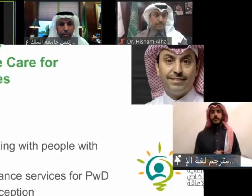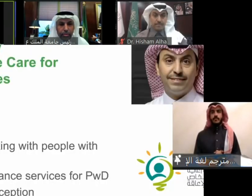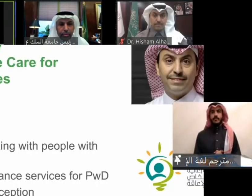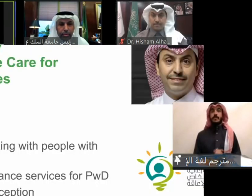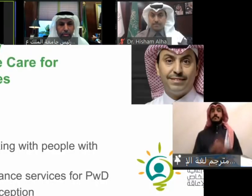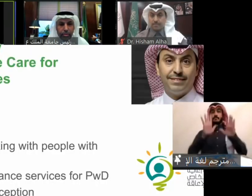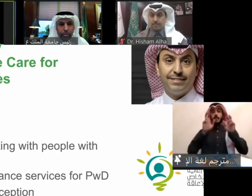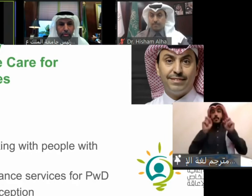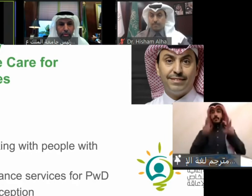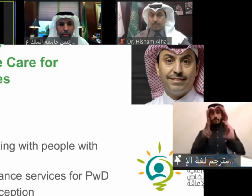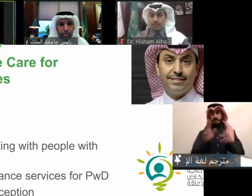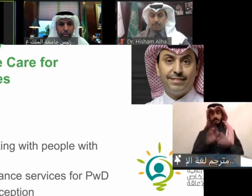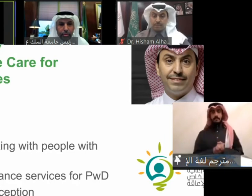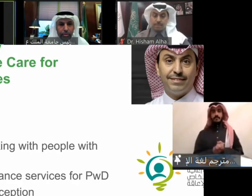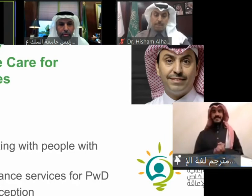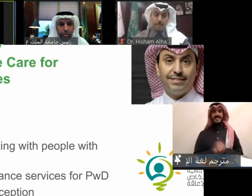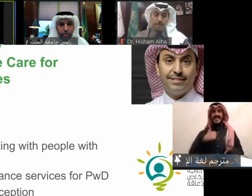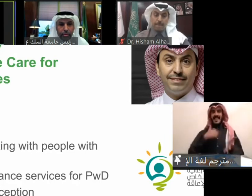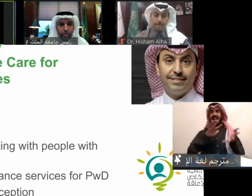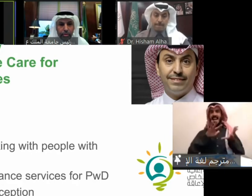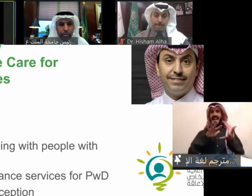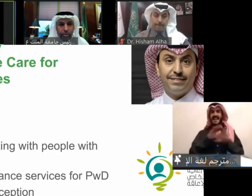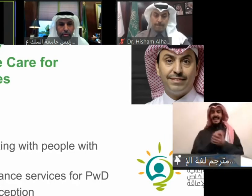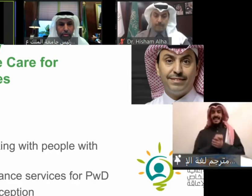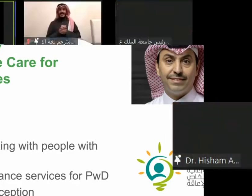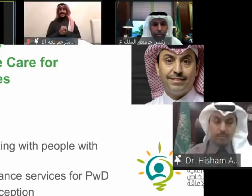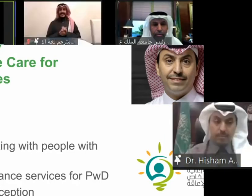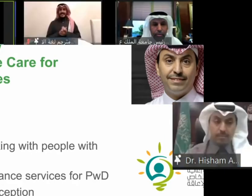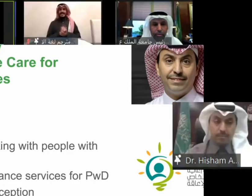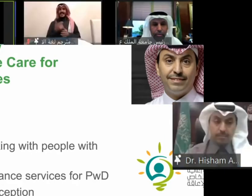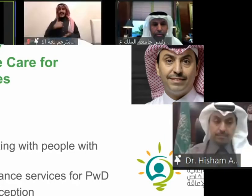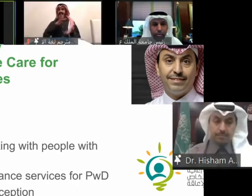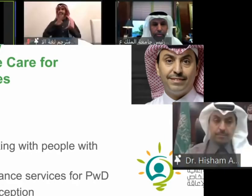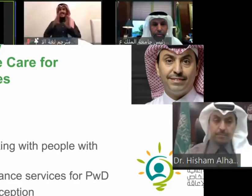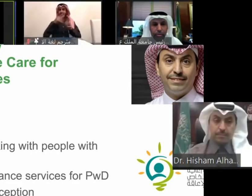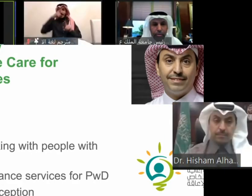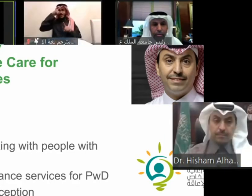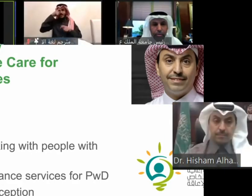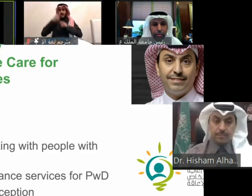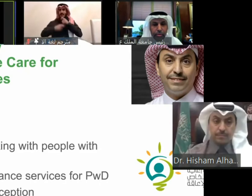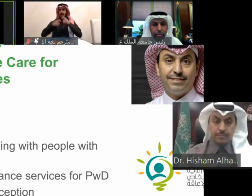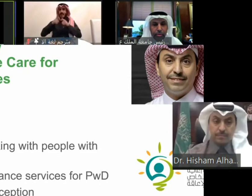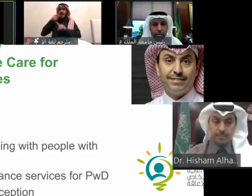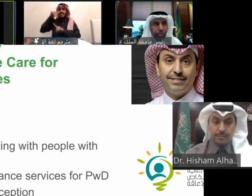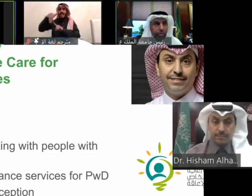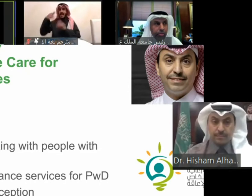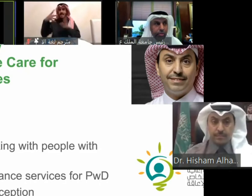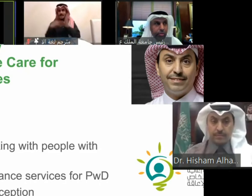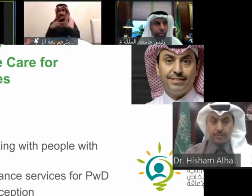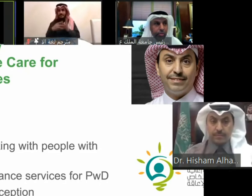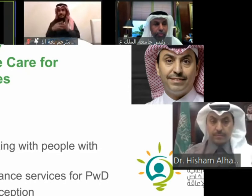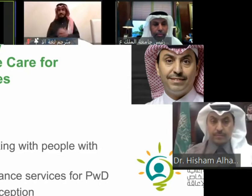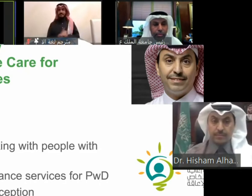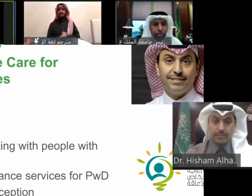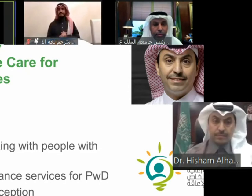Okay, as we, this is just a little bit of the efforts inside the university, and our effort will not be